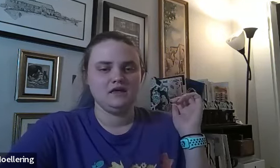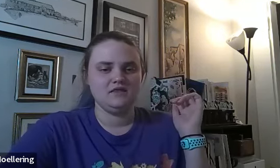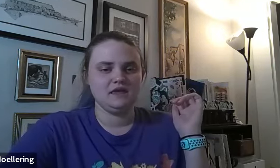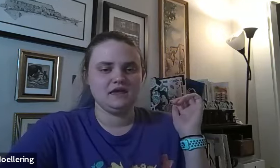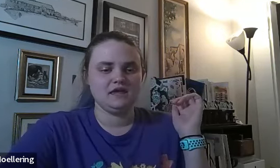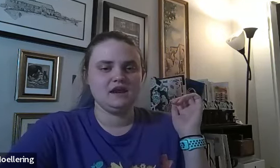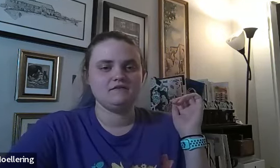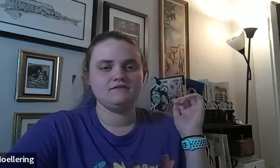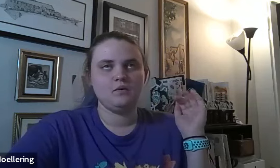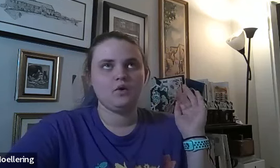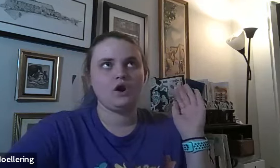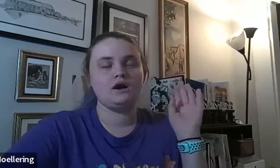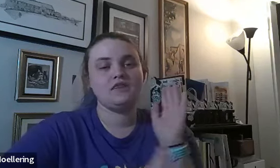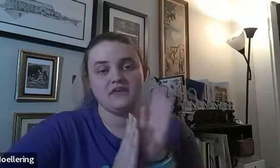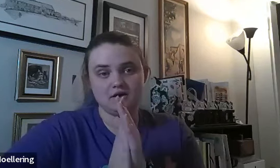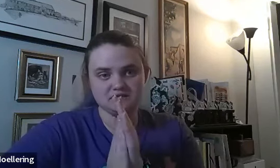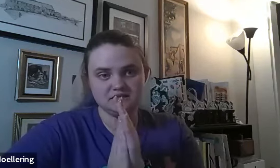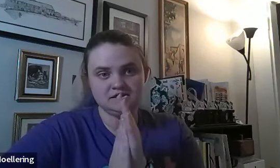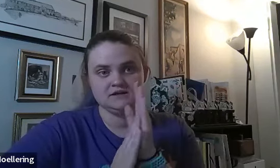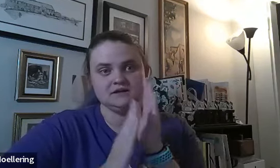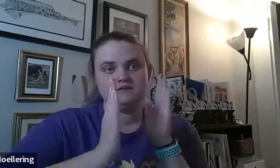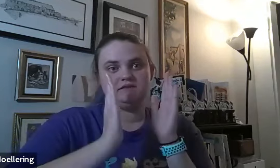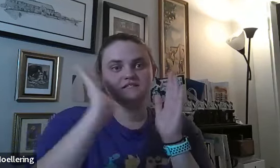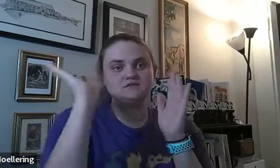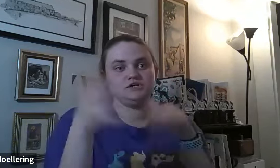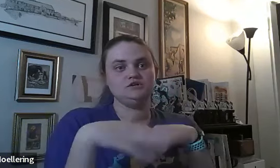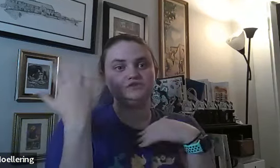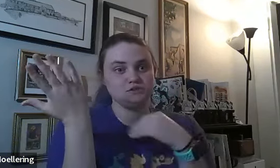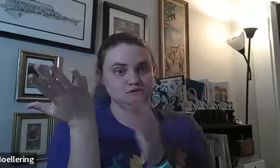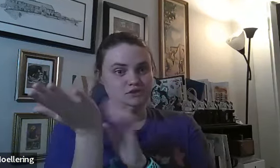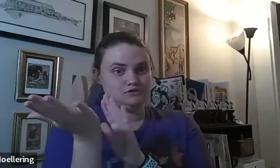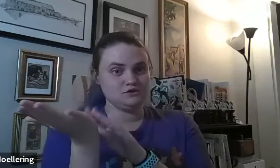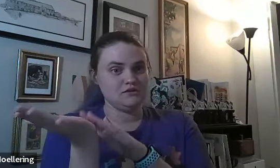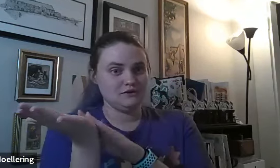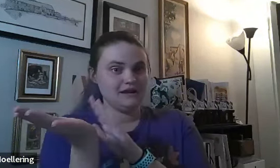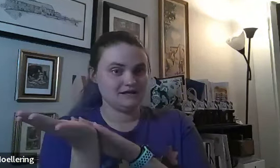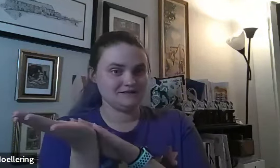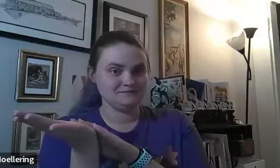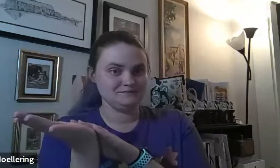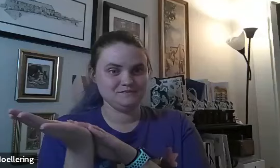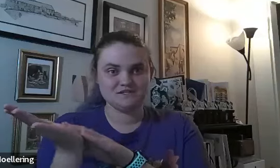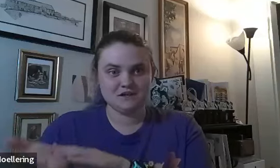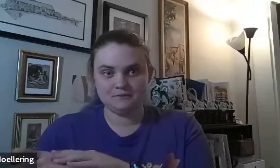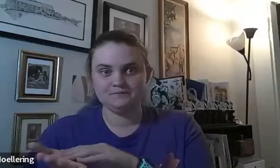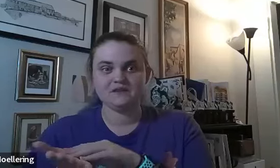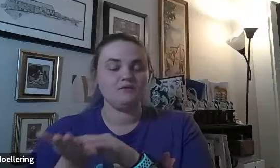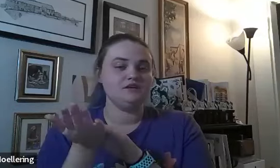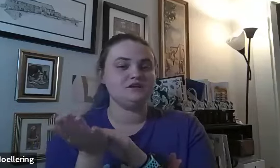And then for 1,000, this is where you do use your other hand. So what you're going to do